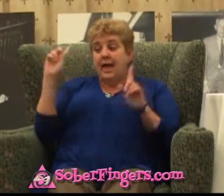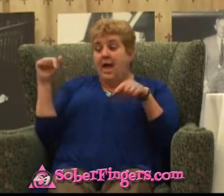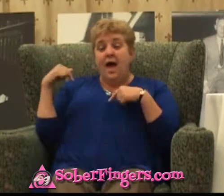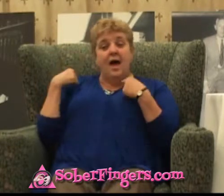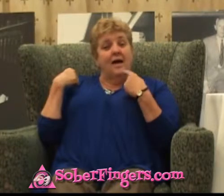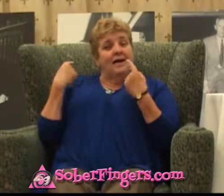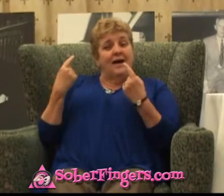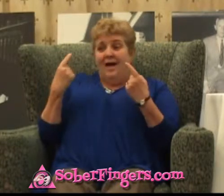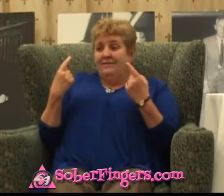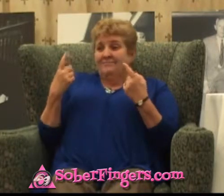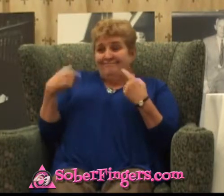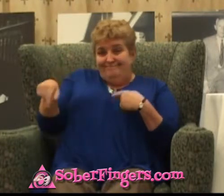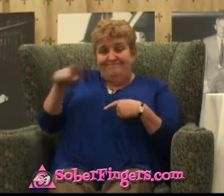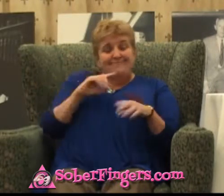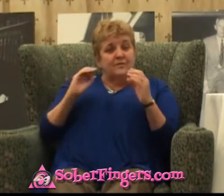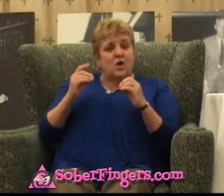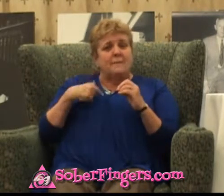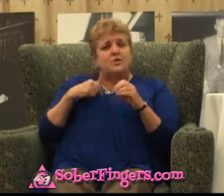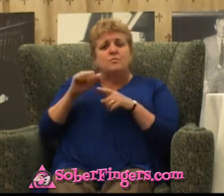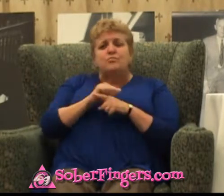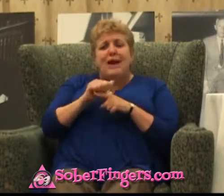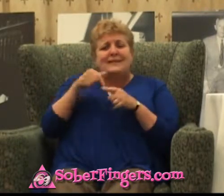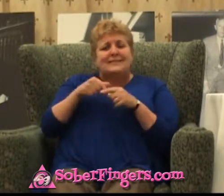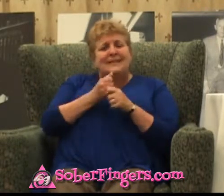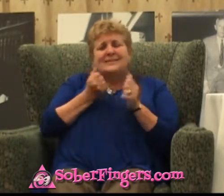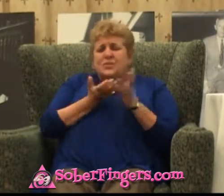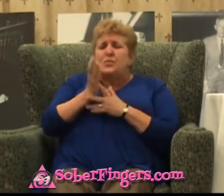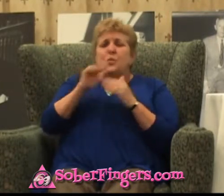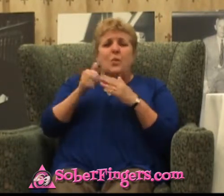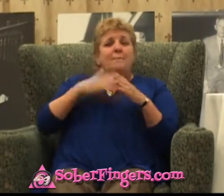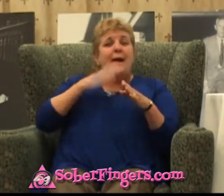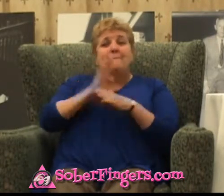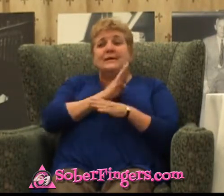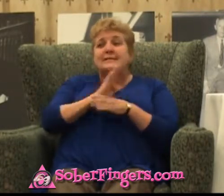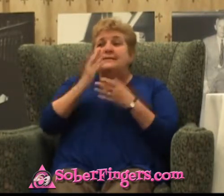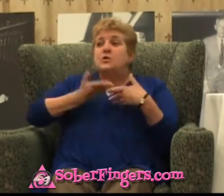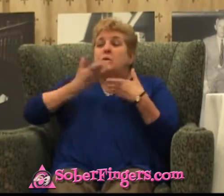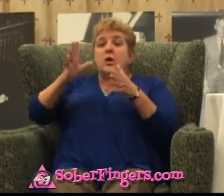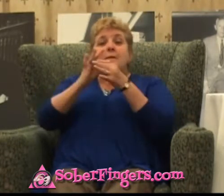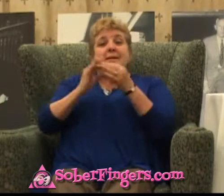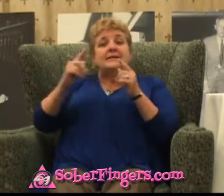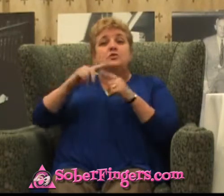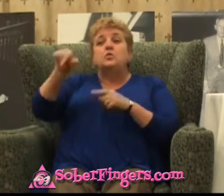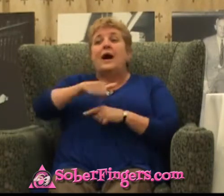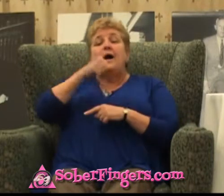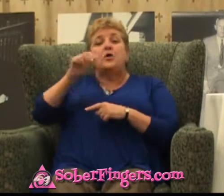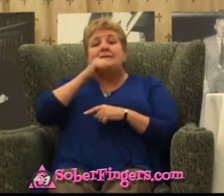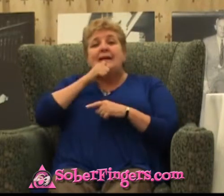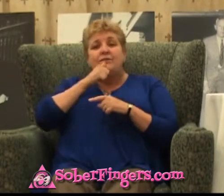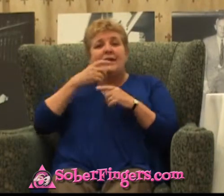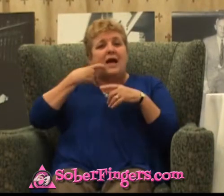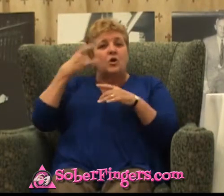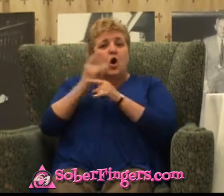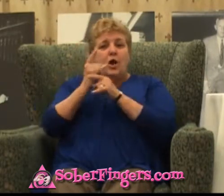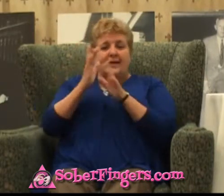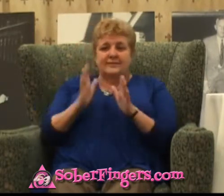these principles in all my affairs and carry this message to other suffering alcoholics. I've been taught it's just not my job to abort